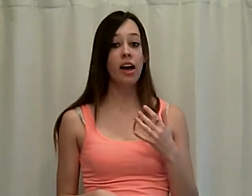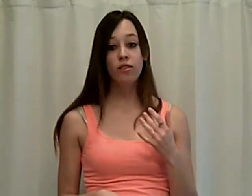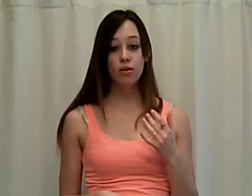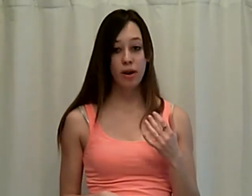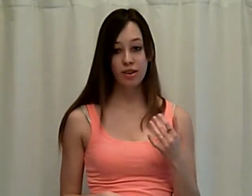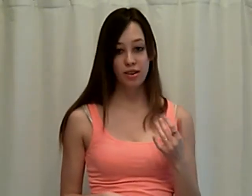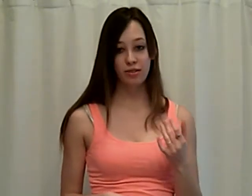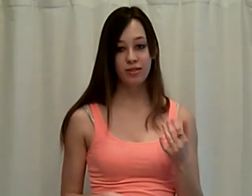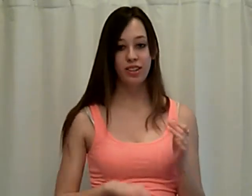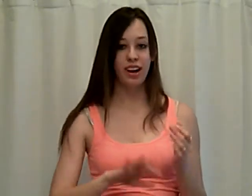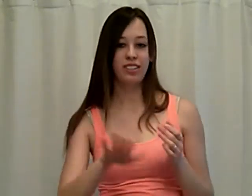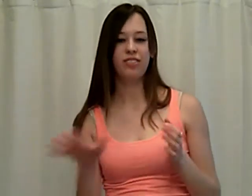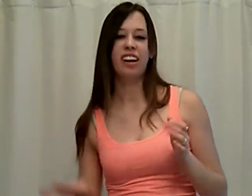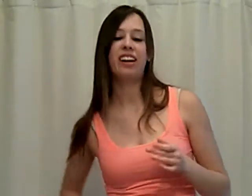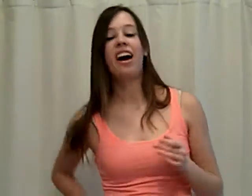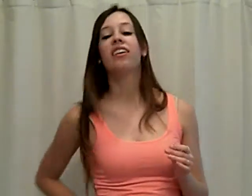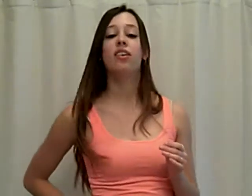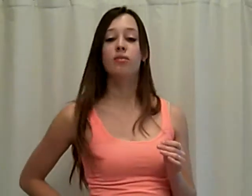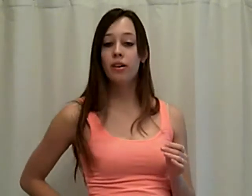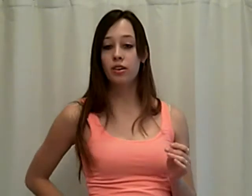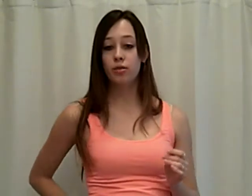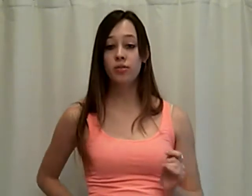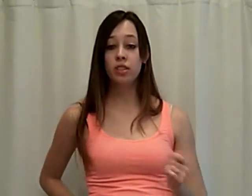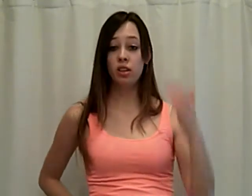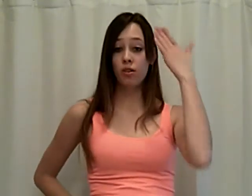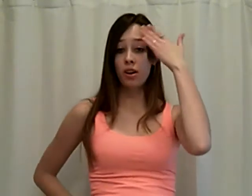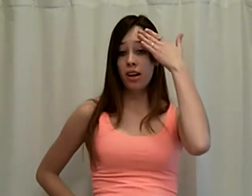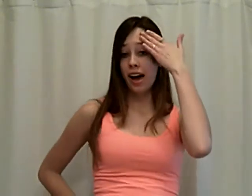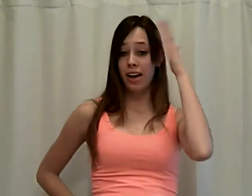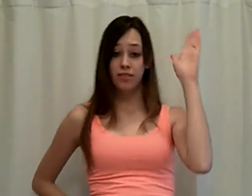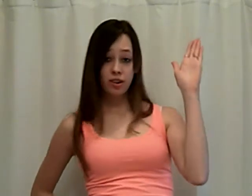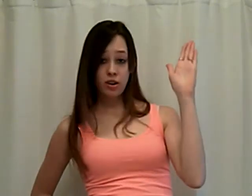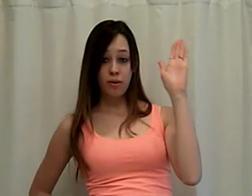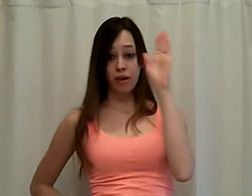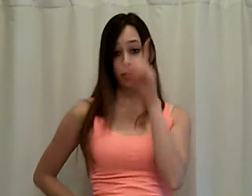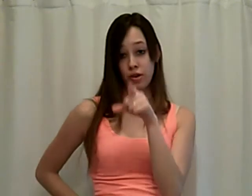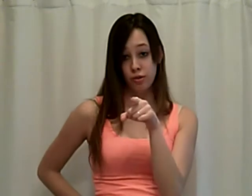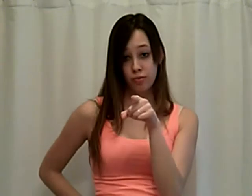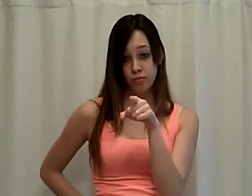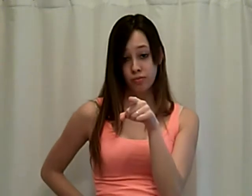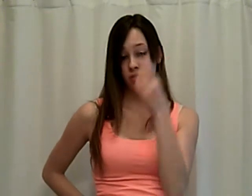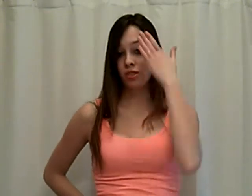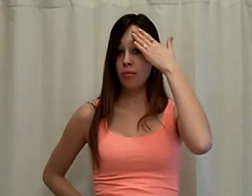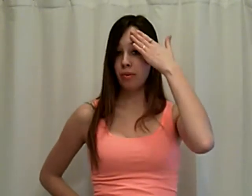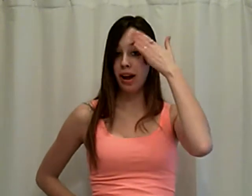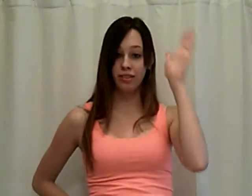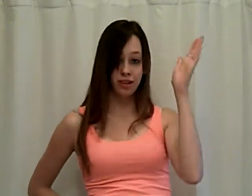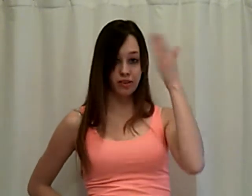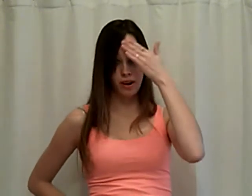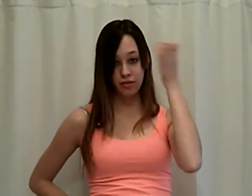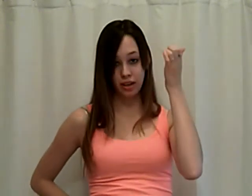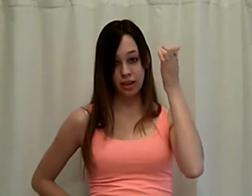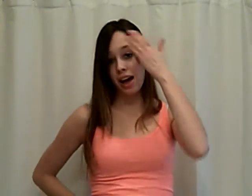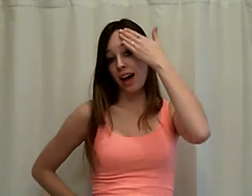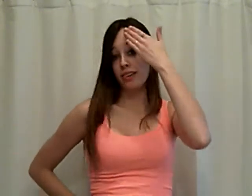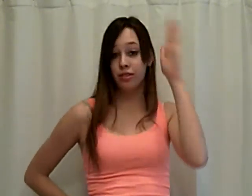don't know about you. Sorry, I just forgot. I don't know about you. So, I don't know about you. So remember, I don't know, not forget. I don't